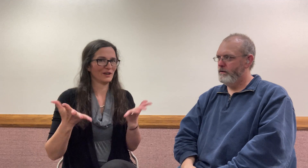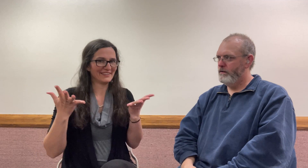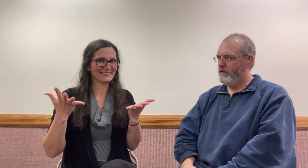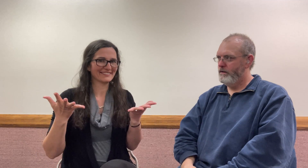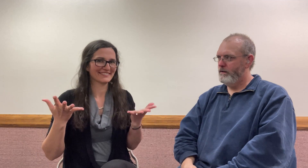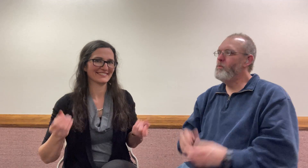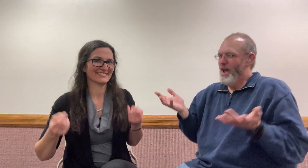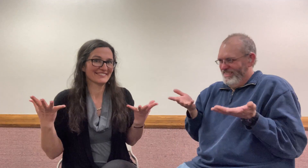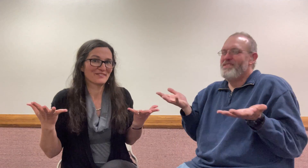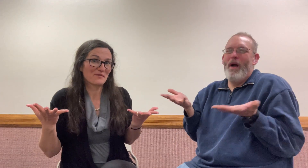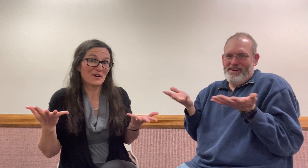what,